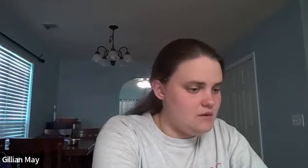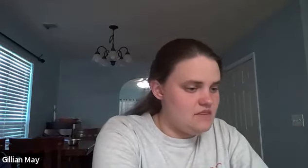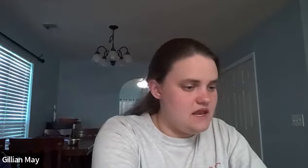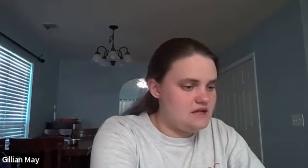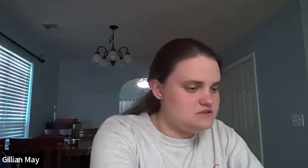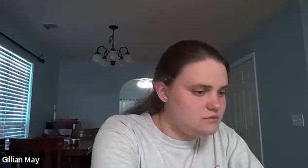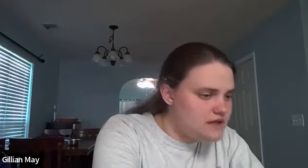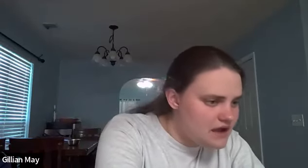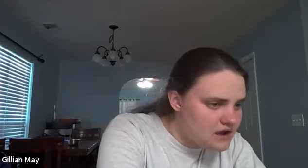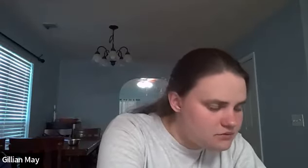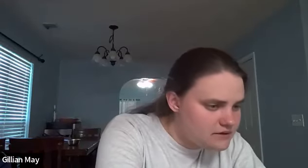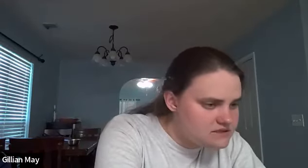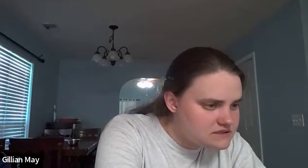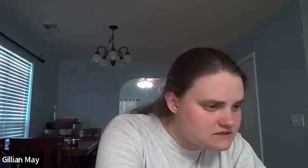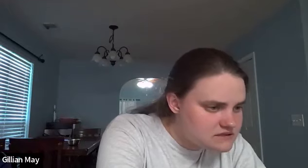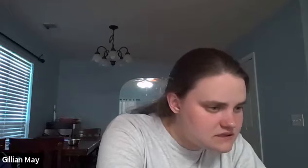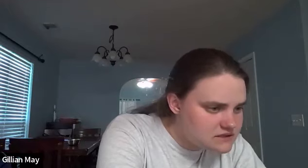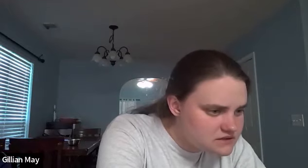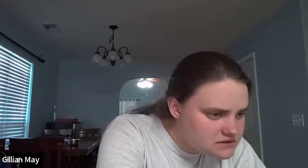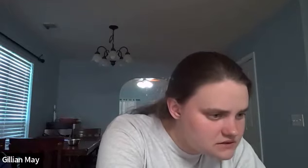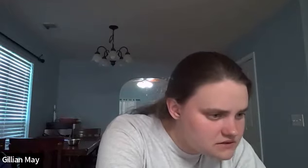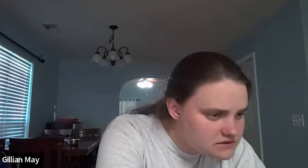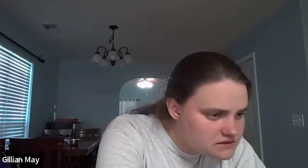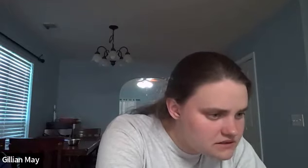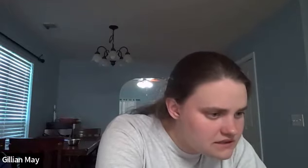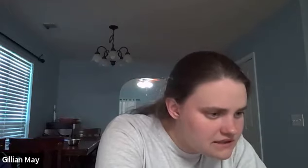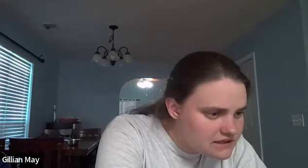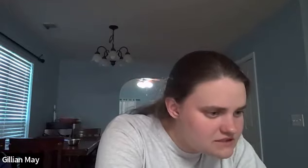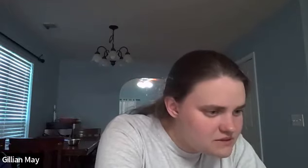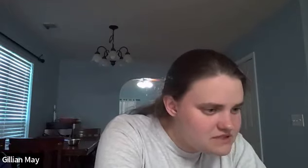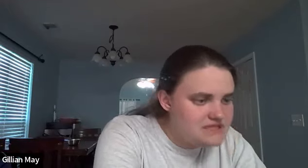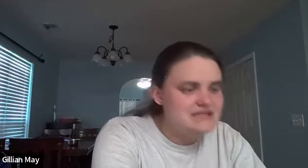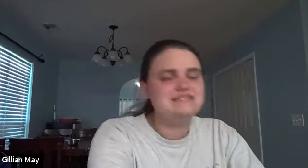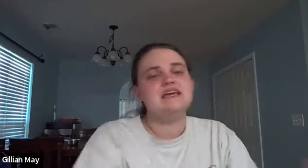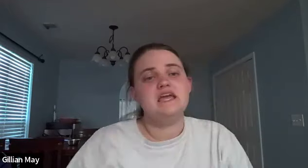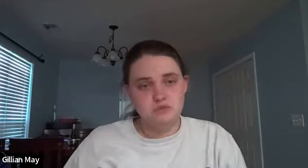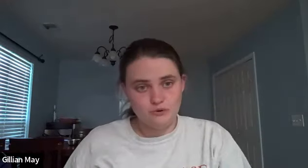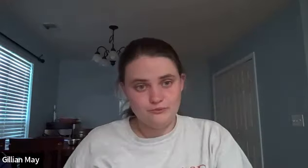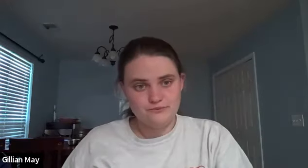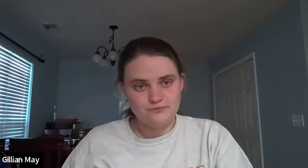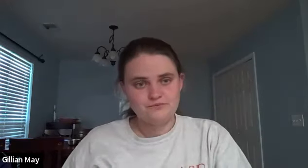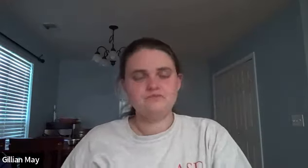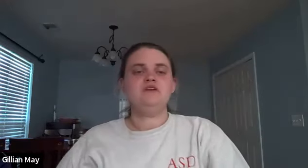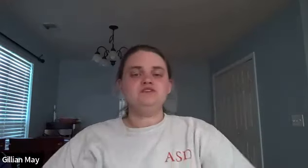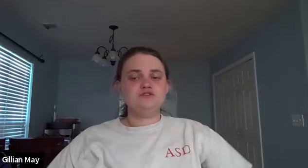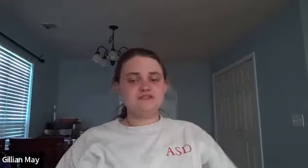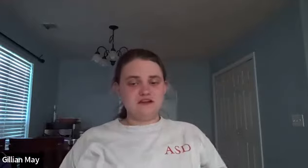The next one we have, where is it? Is going to be table. So the sign